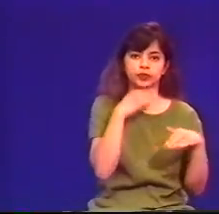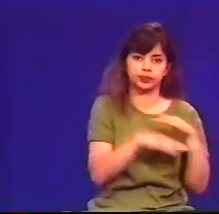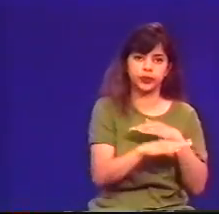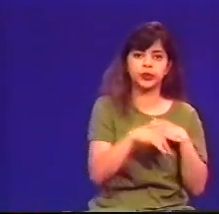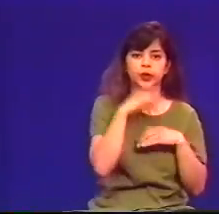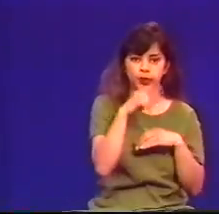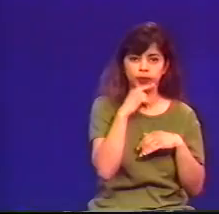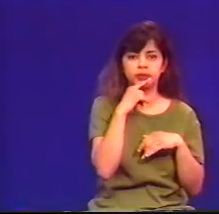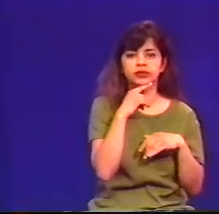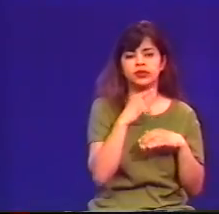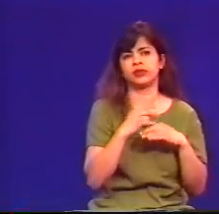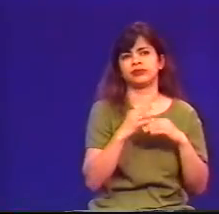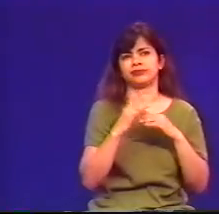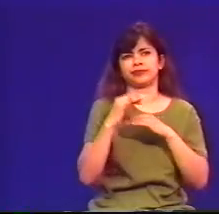I was actually born hearing,